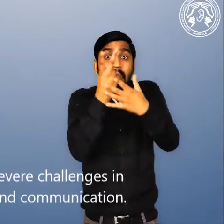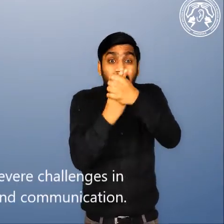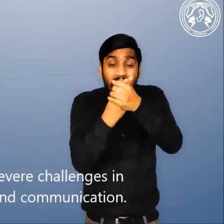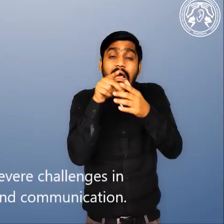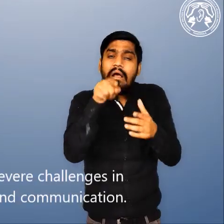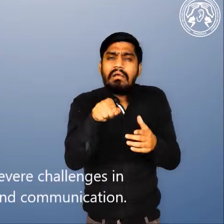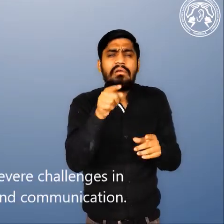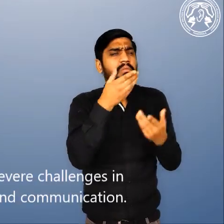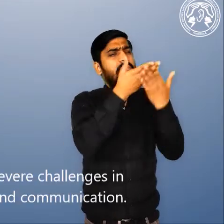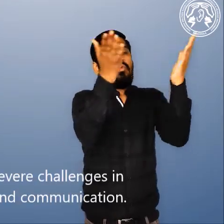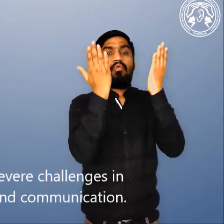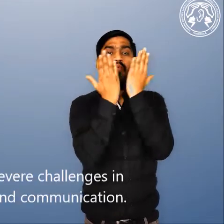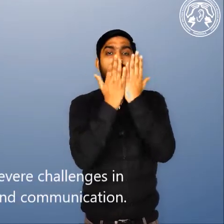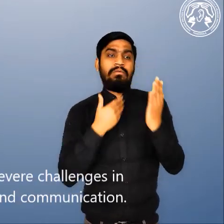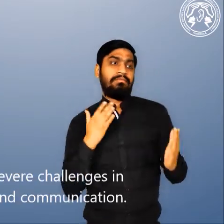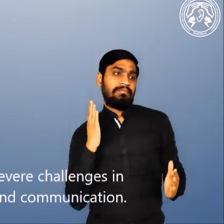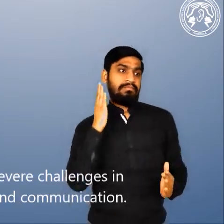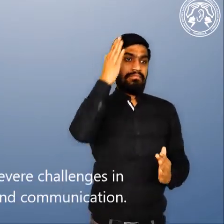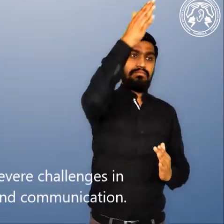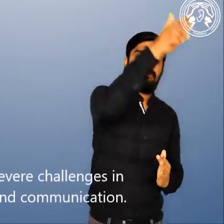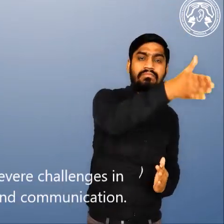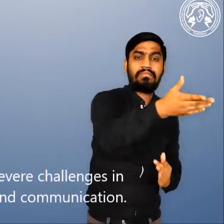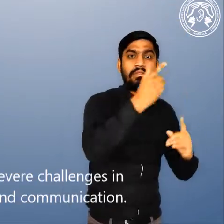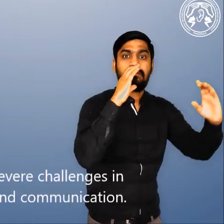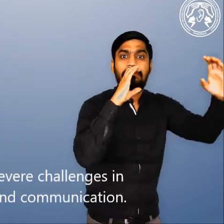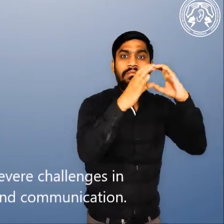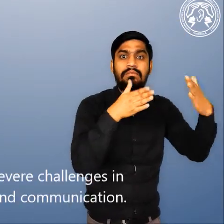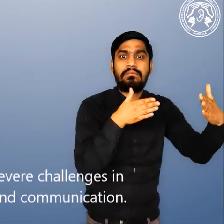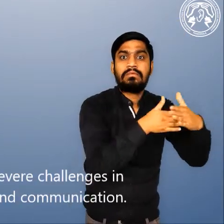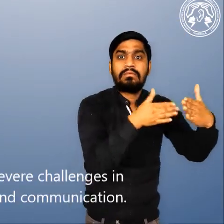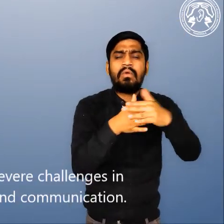They face severe challenges in education and communication.